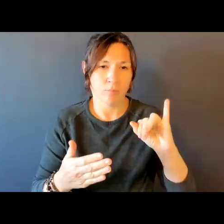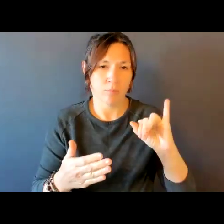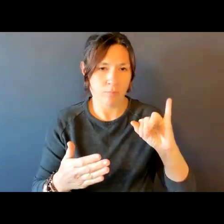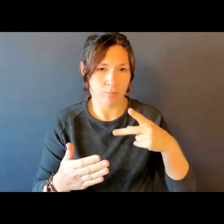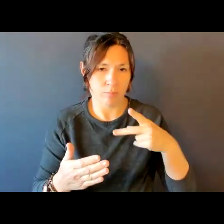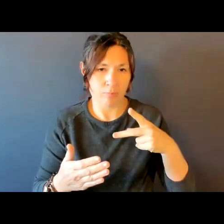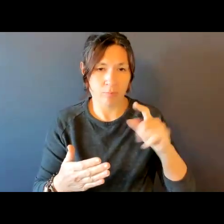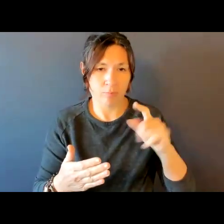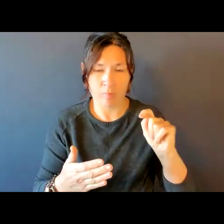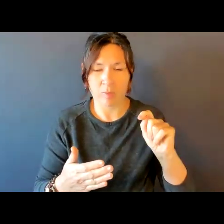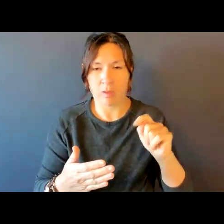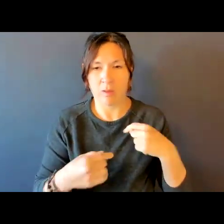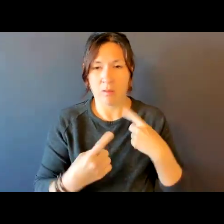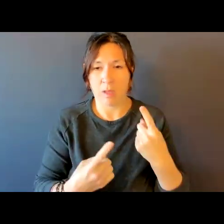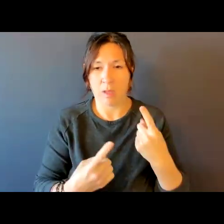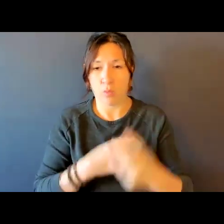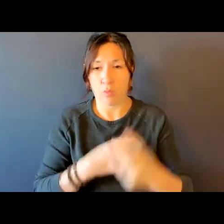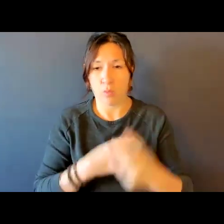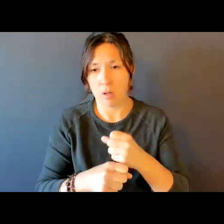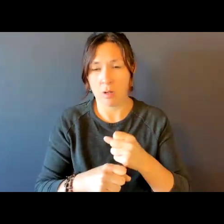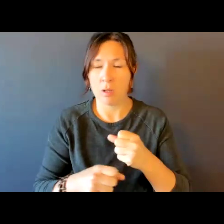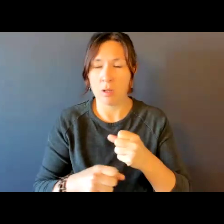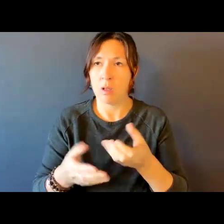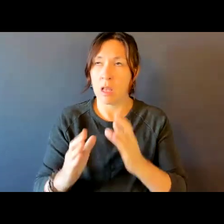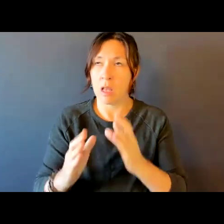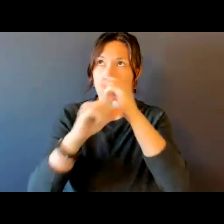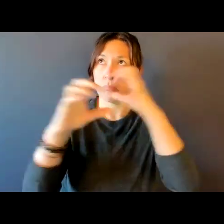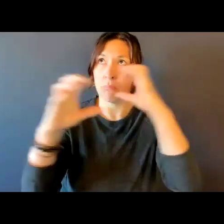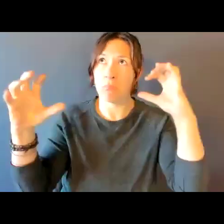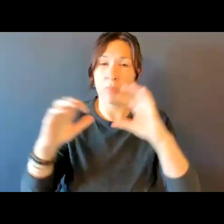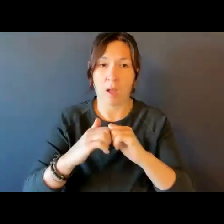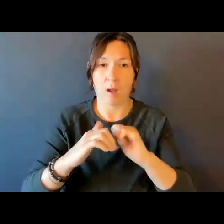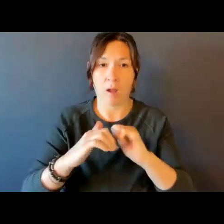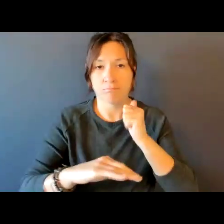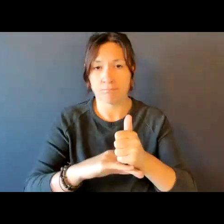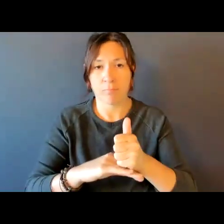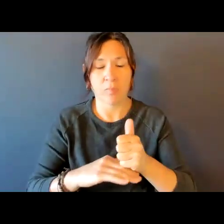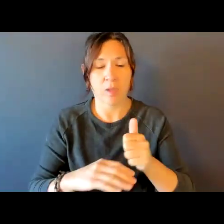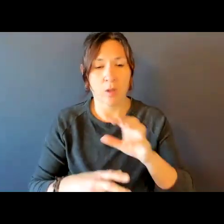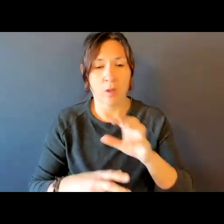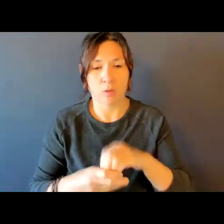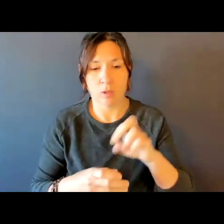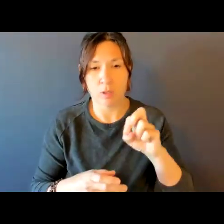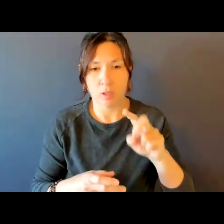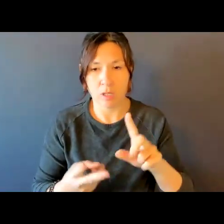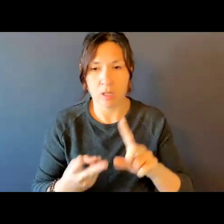years. It has helped us to create a vision on how to implement inclusive education, on how to give students